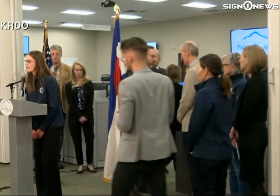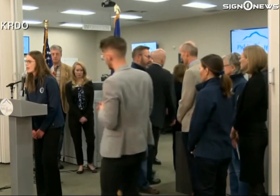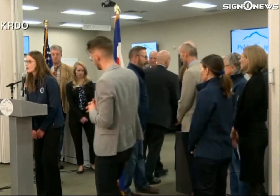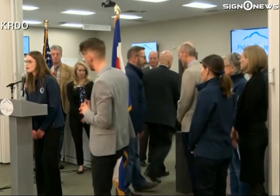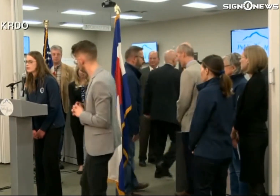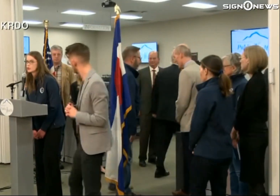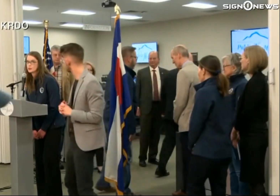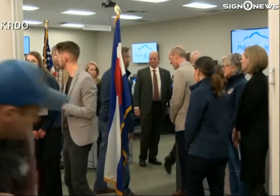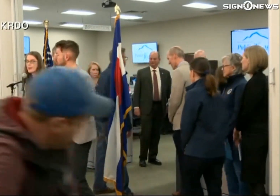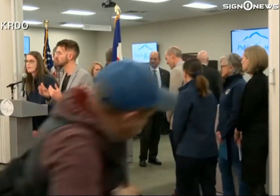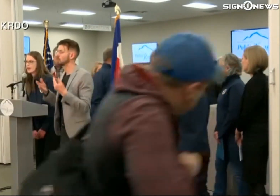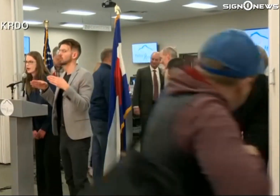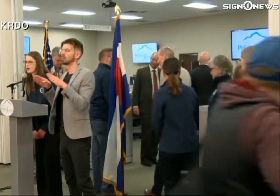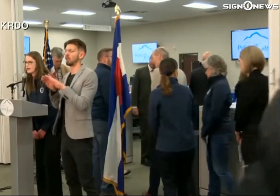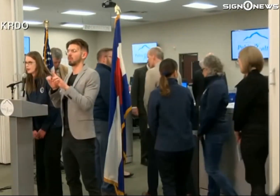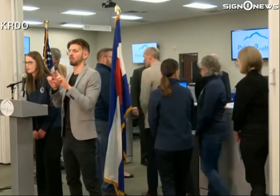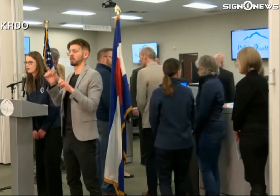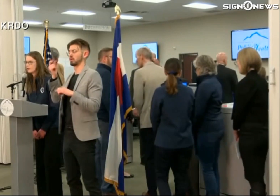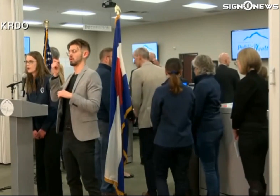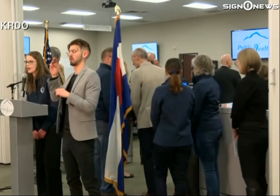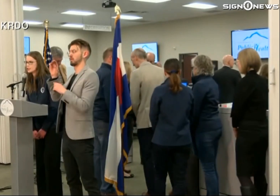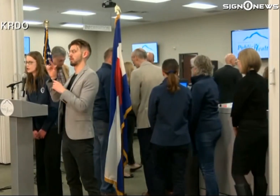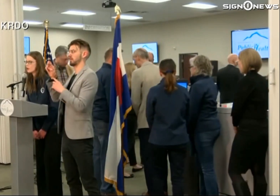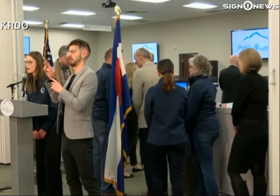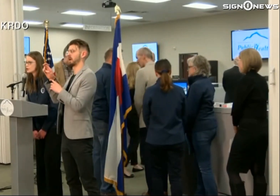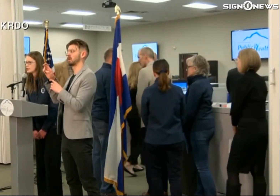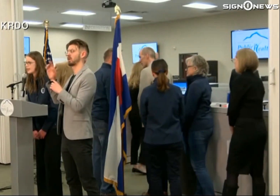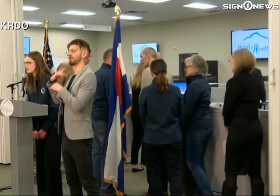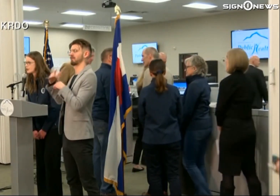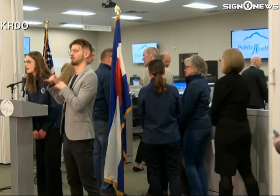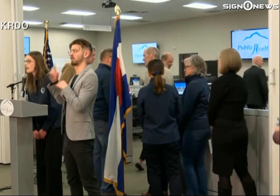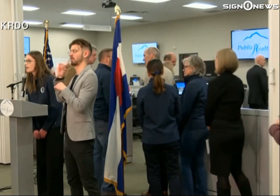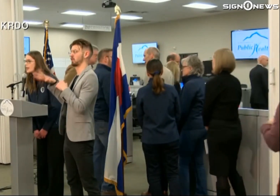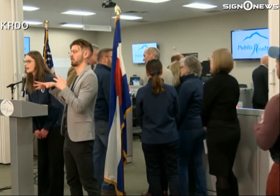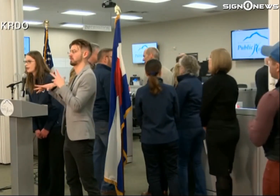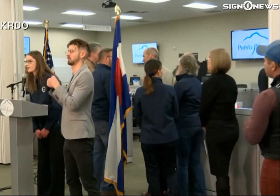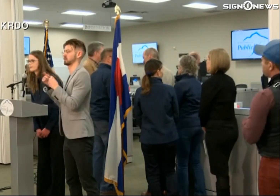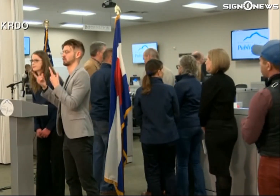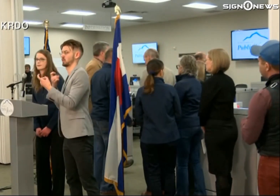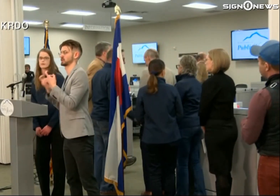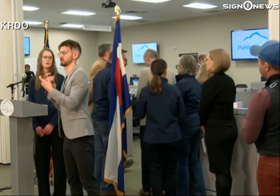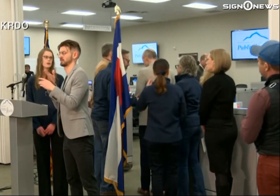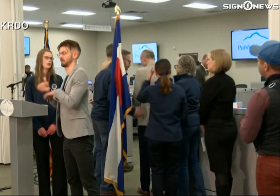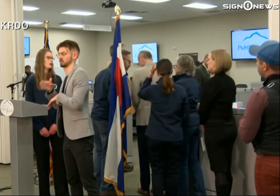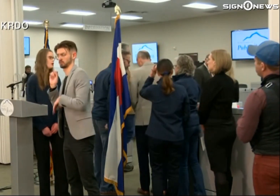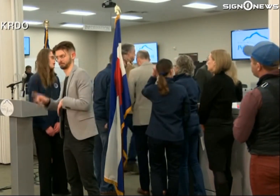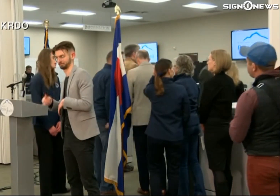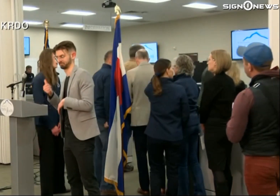that we'll have county officials and the mayor available for additional questions after. Thank you.